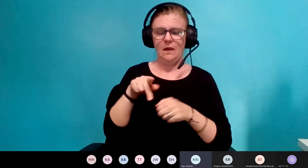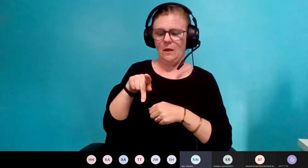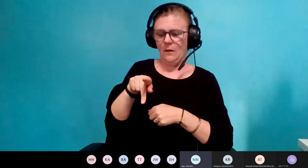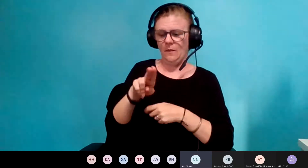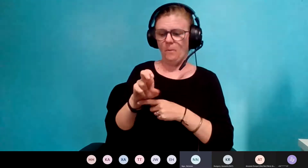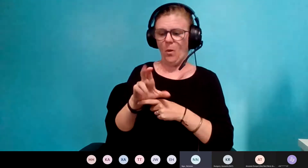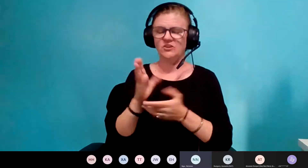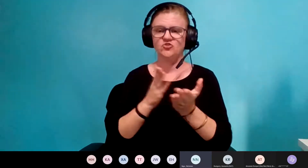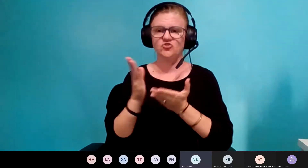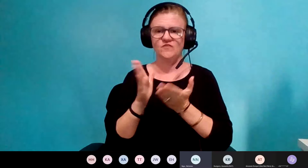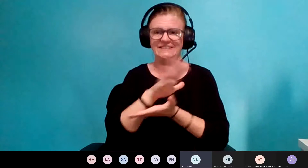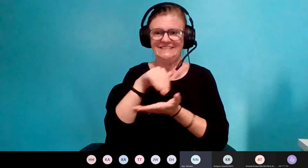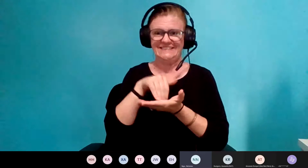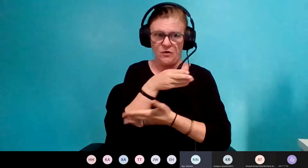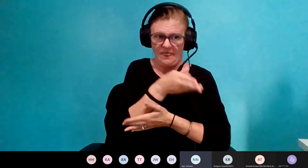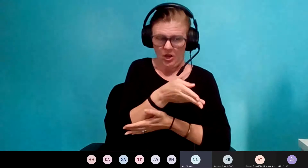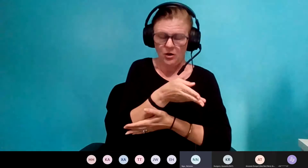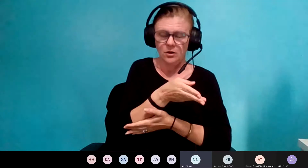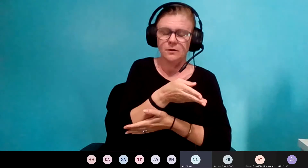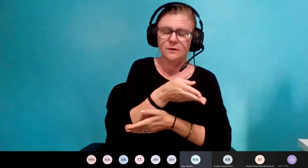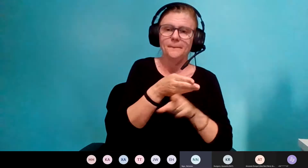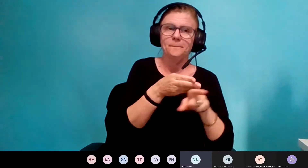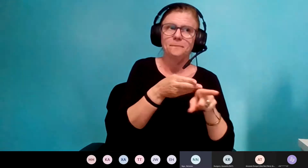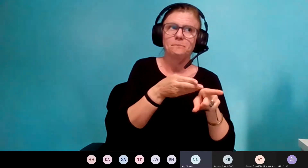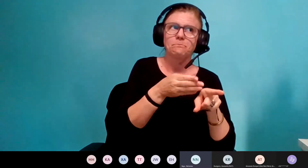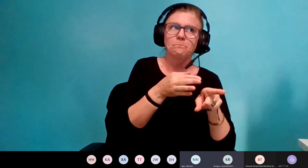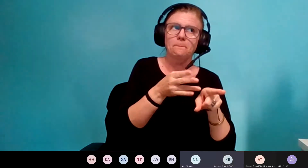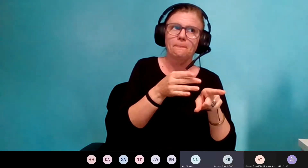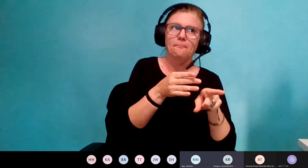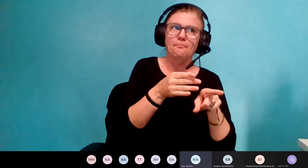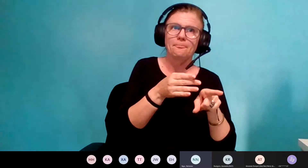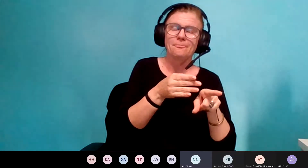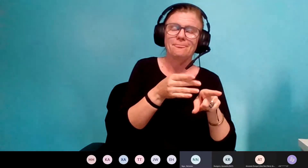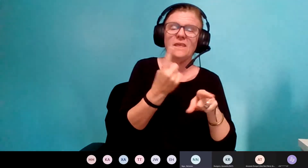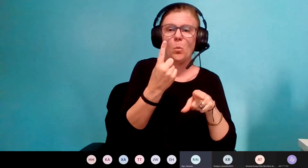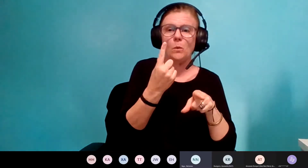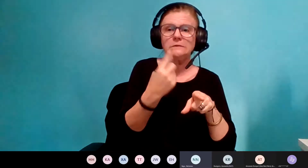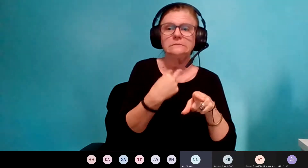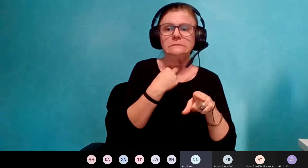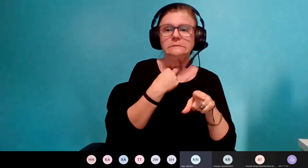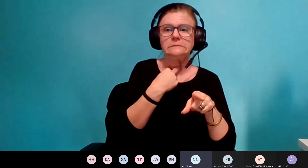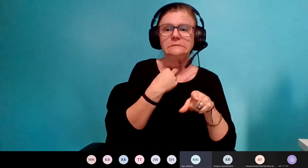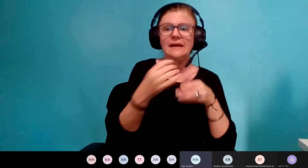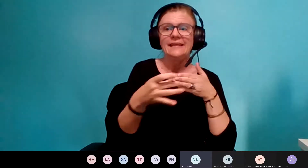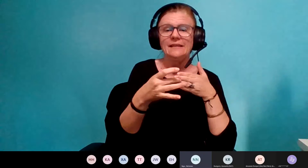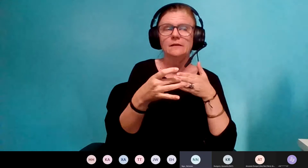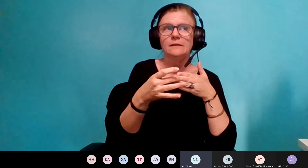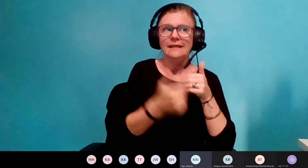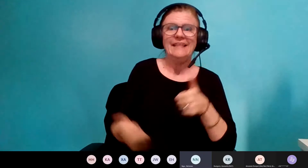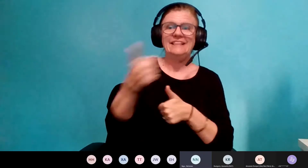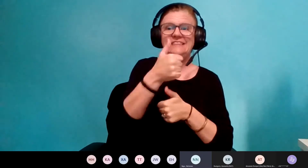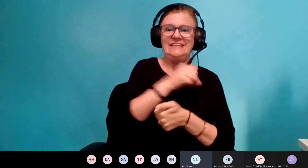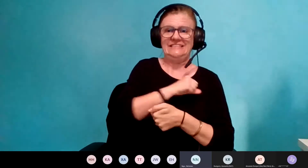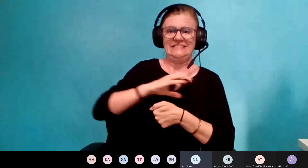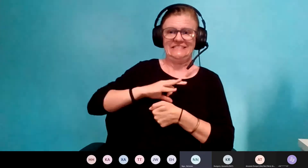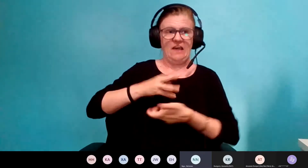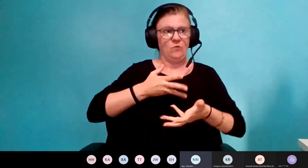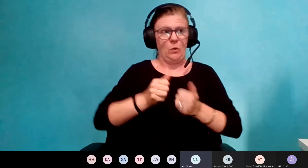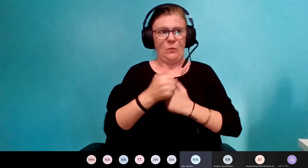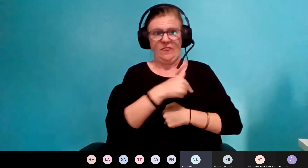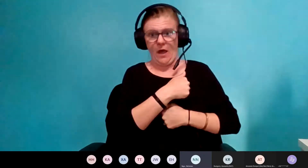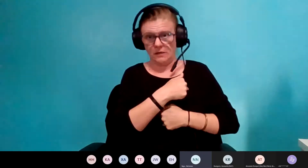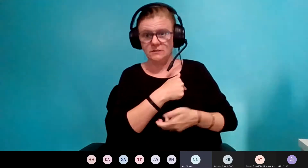it. The setback is that the lead staff that typically works with us on a